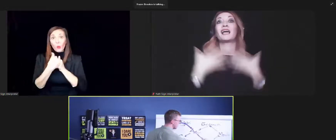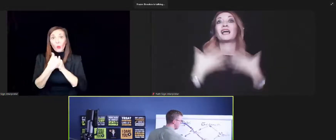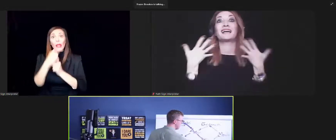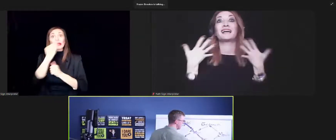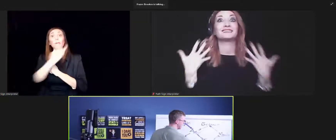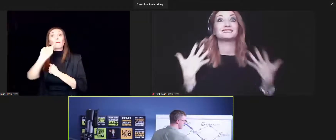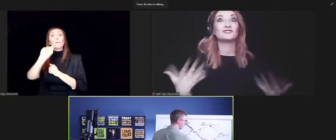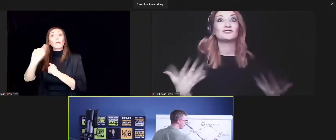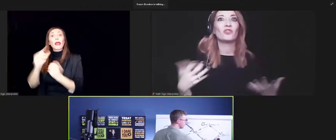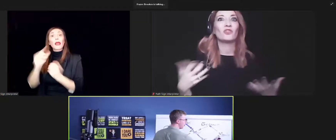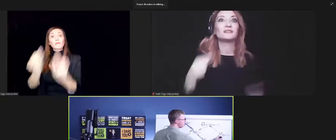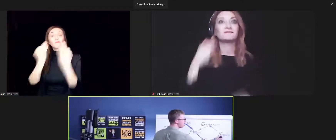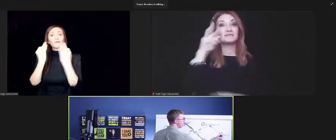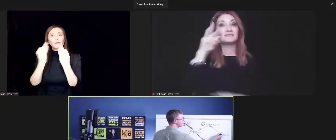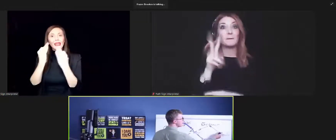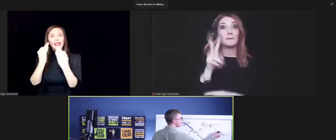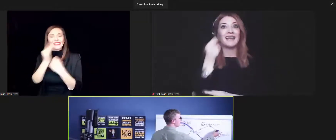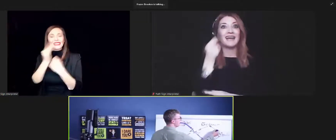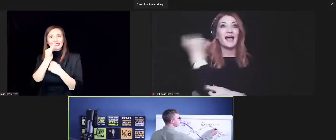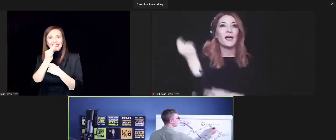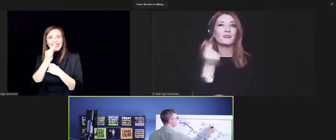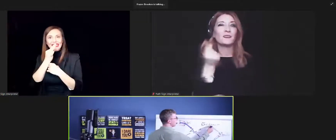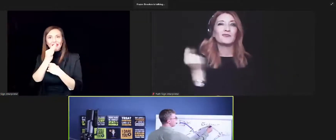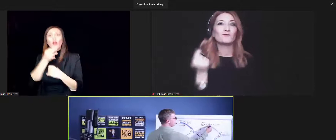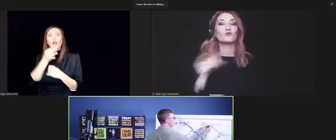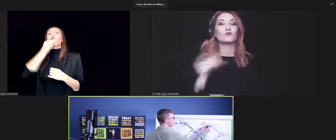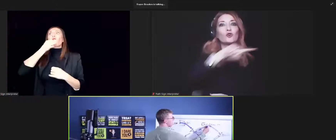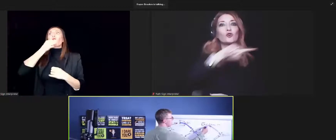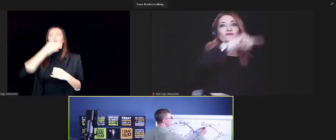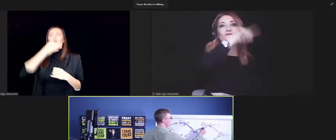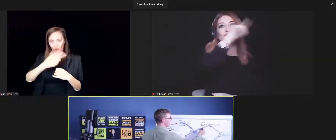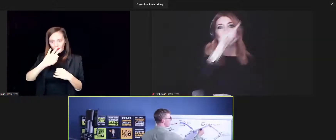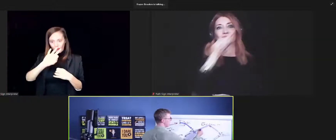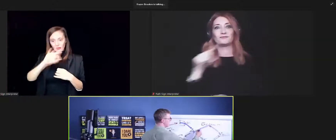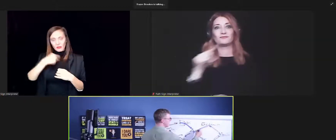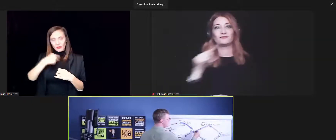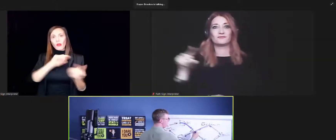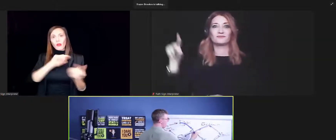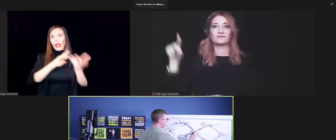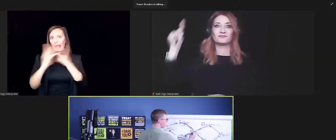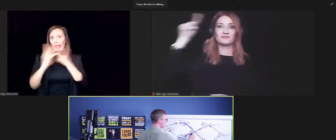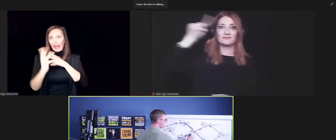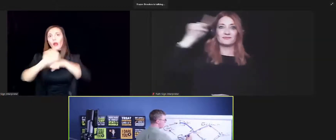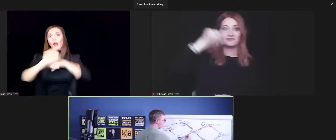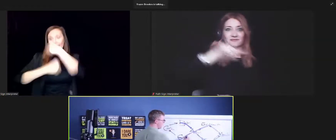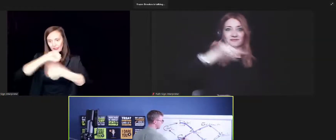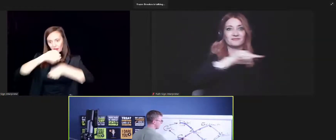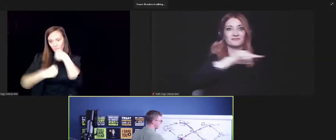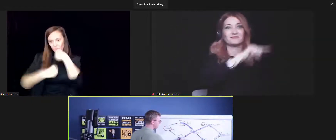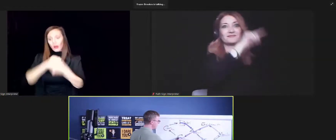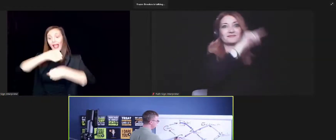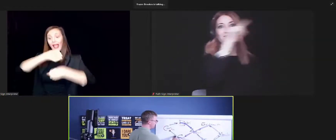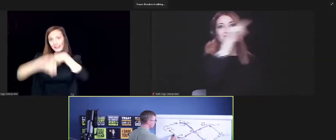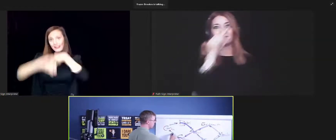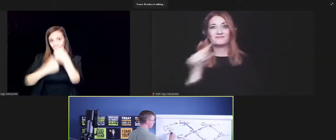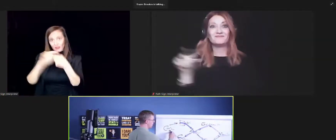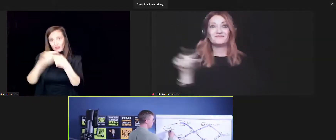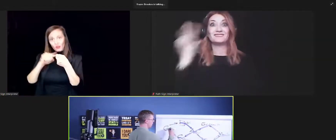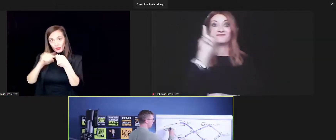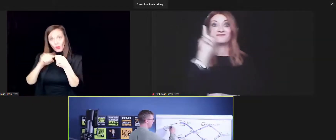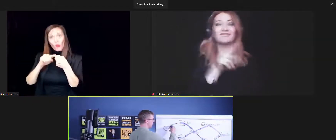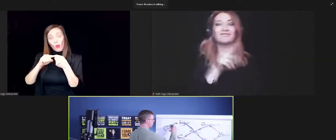creates speed, which creates a lot of momentum, creating a lot of excitement, which leads to more action, which creates